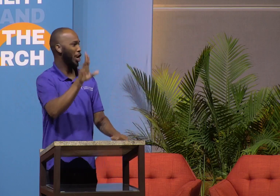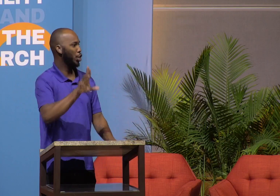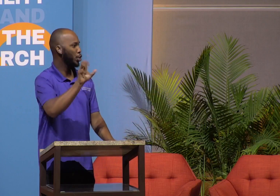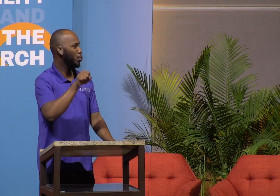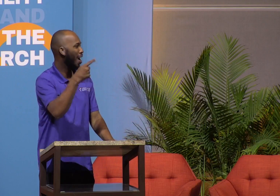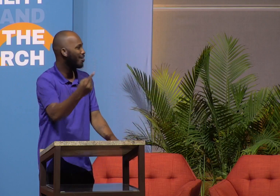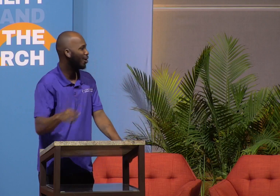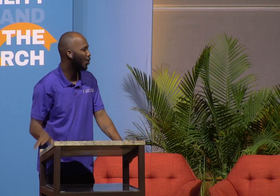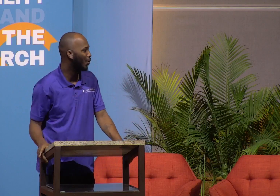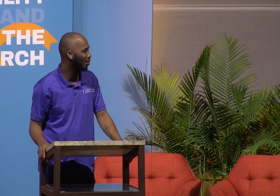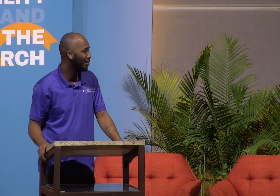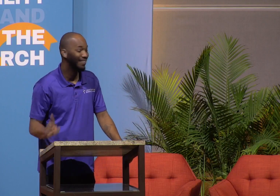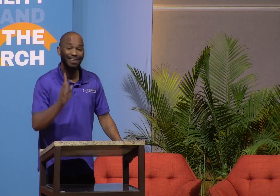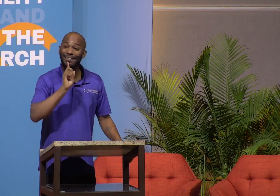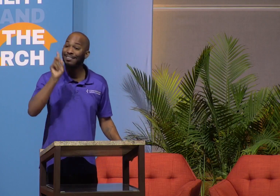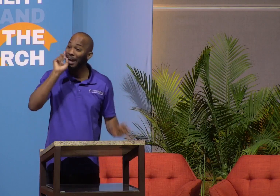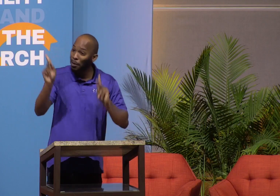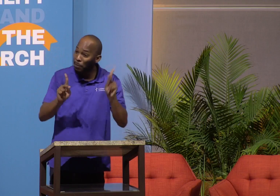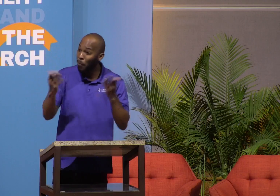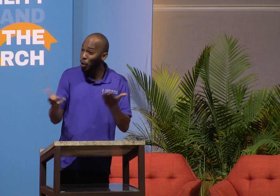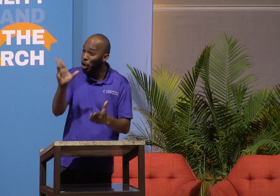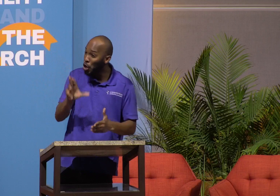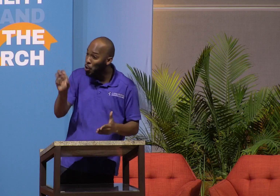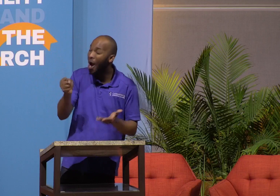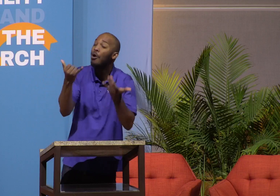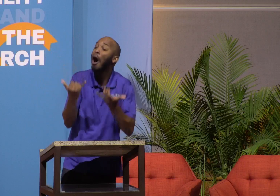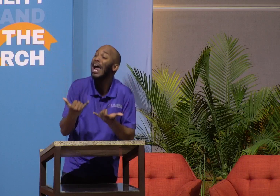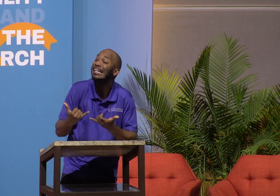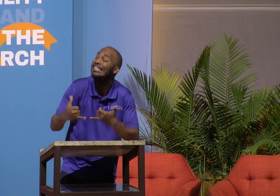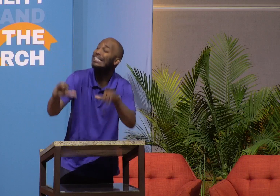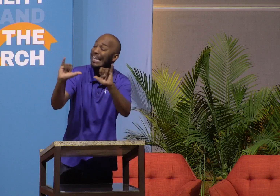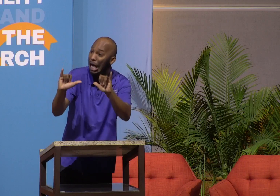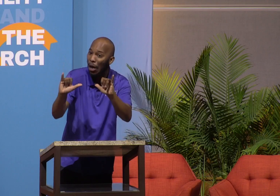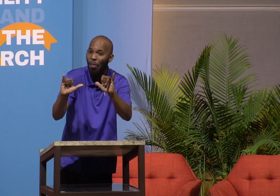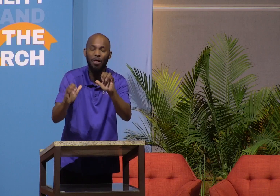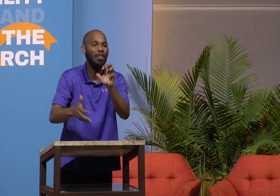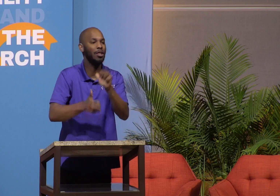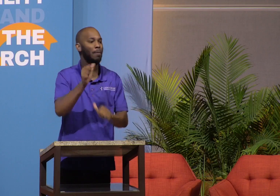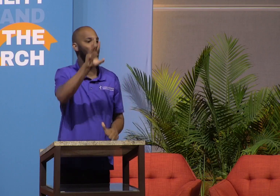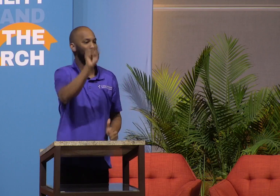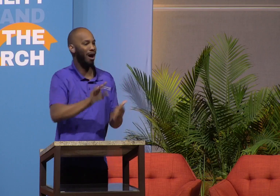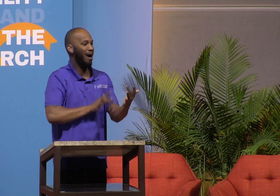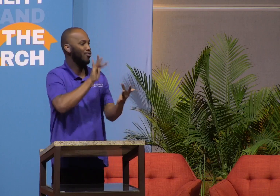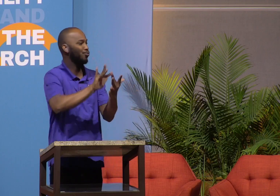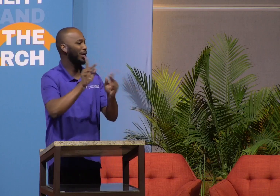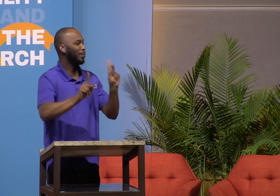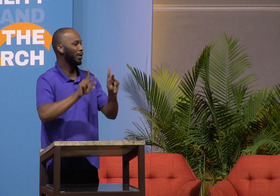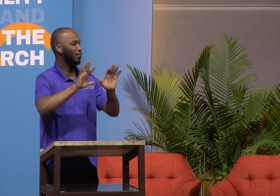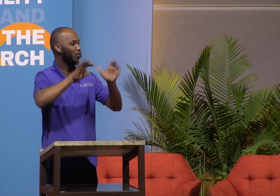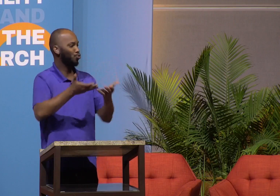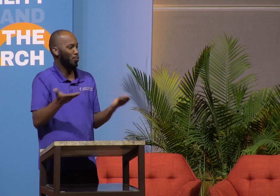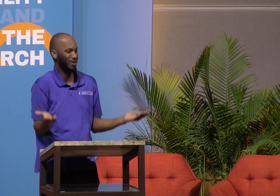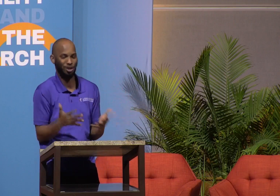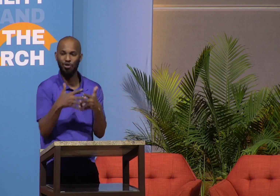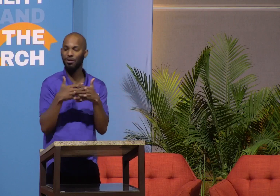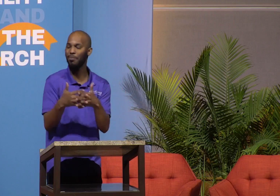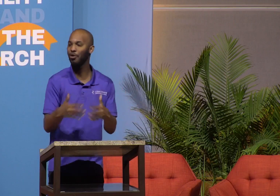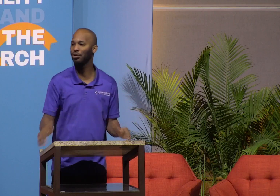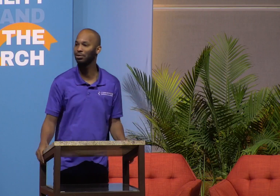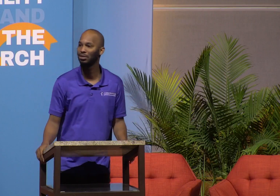have access. There's over 2 million deaf individuals alone, and the vast majority of those